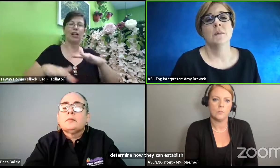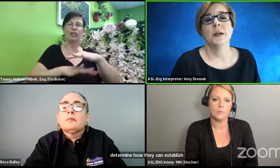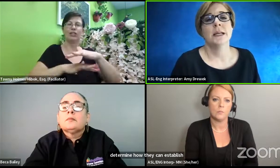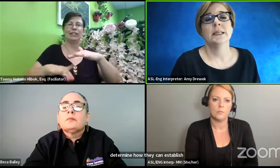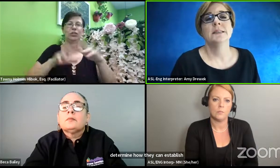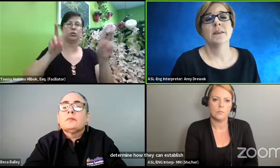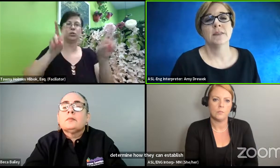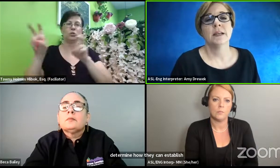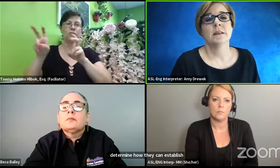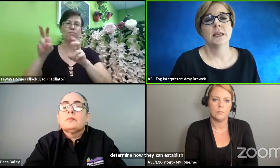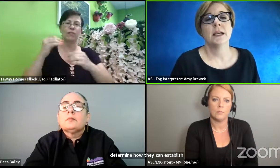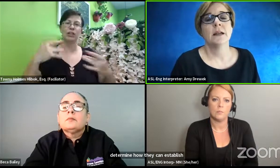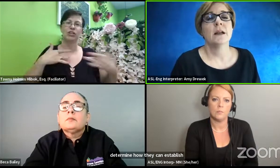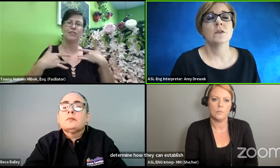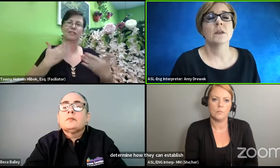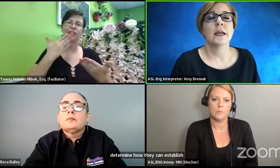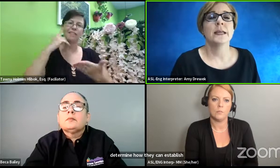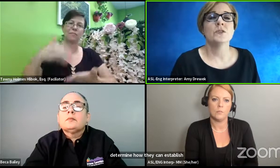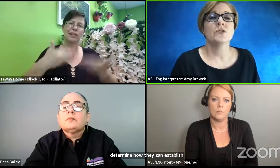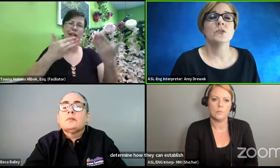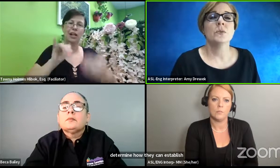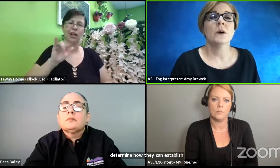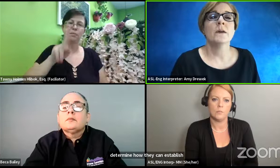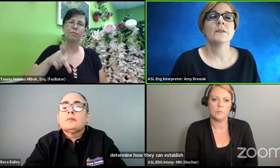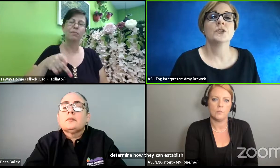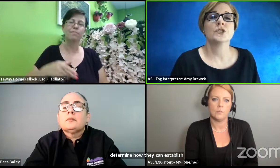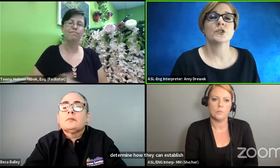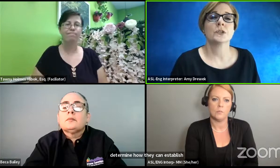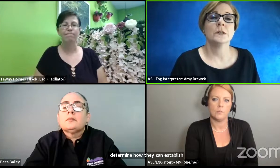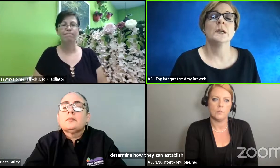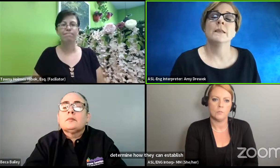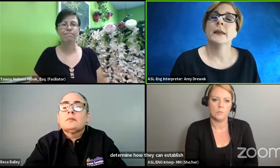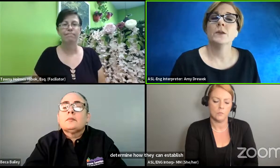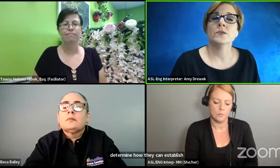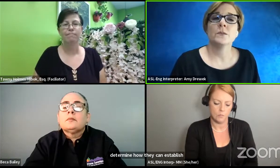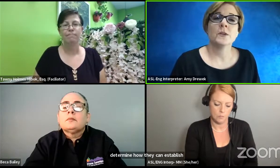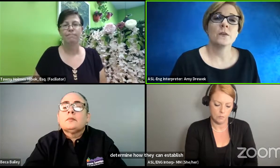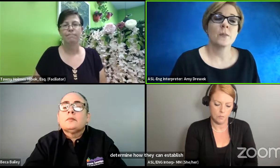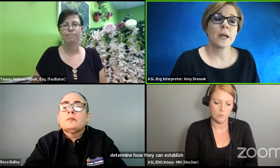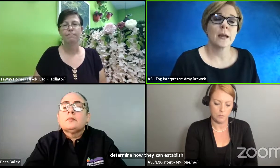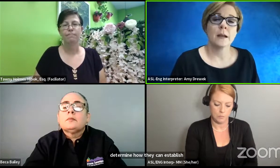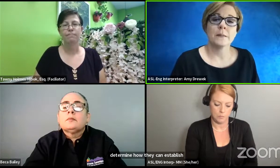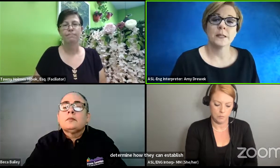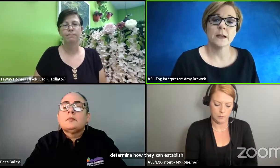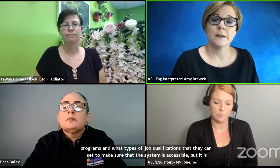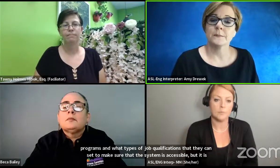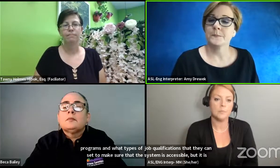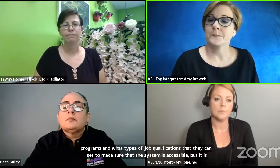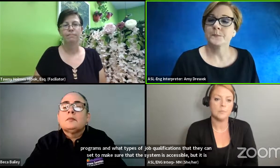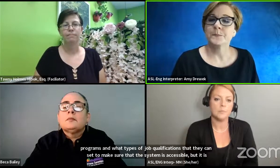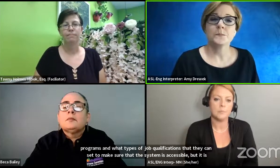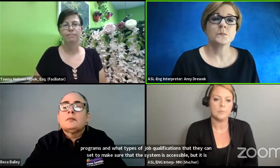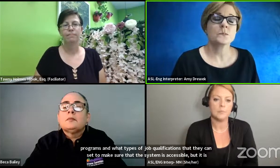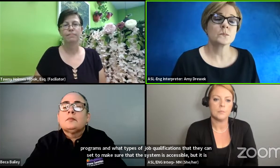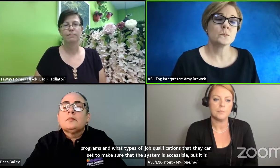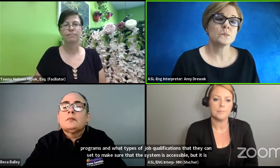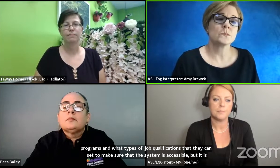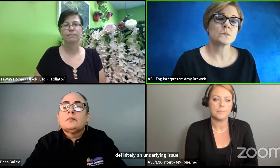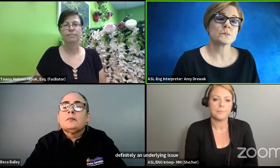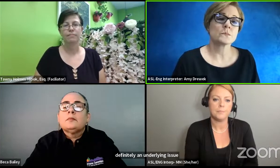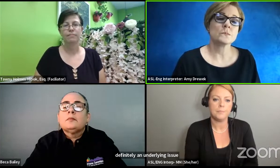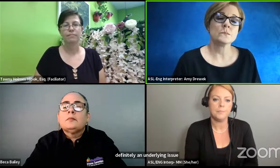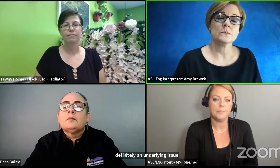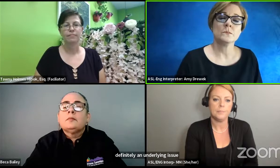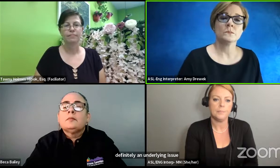accessible. But it is definitely an underlying issue of concern. Thank you so much for bringing it up today.